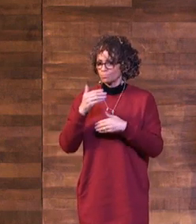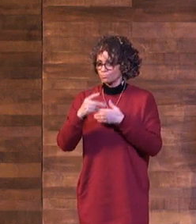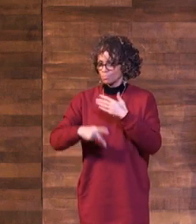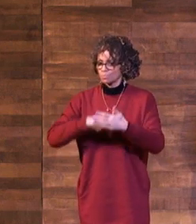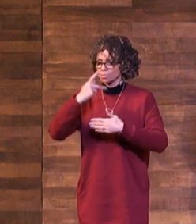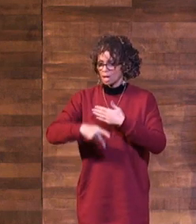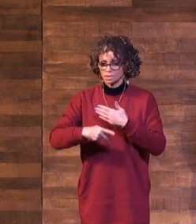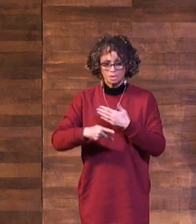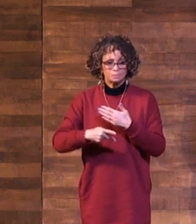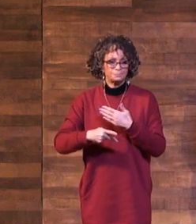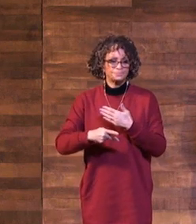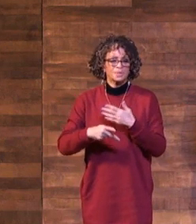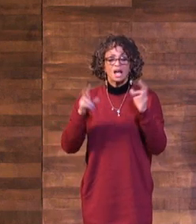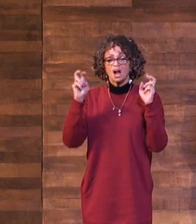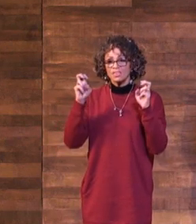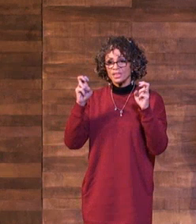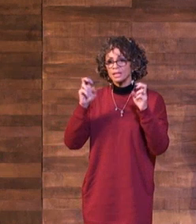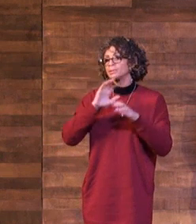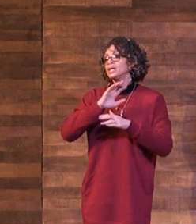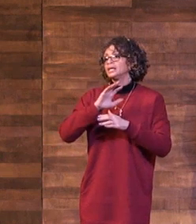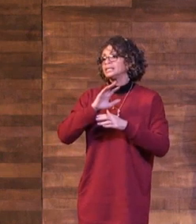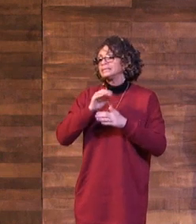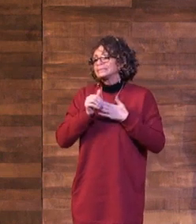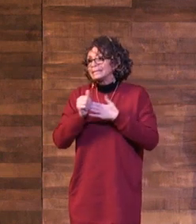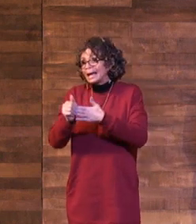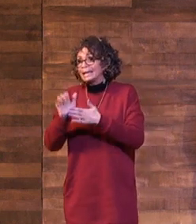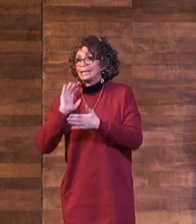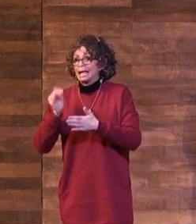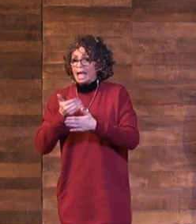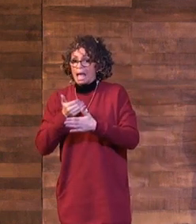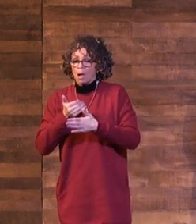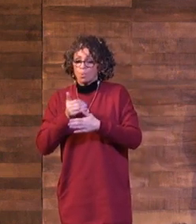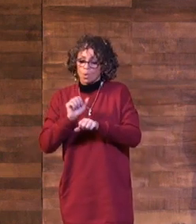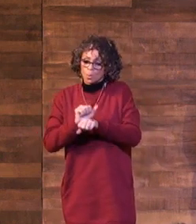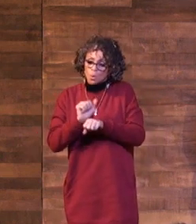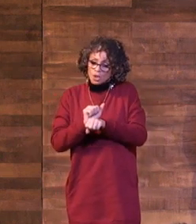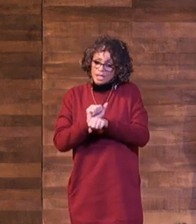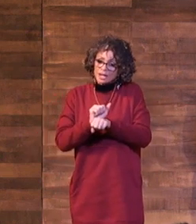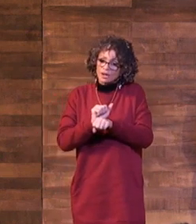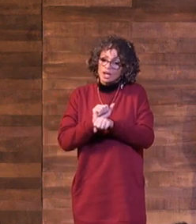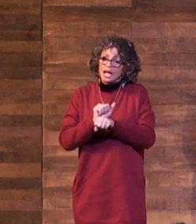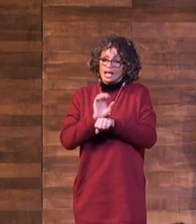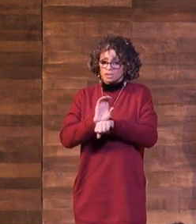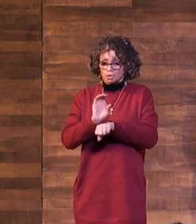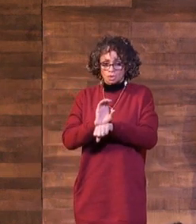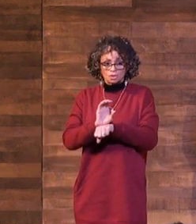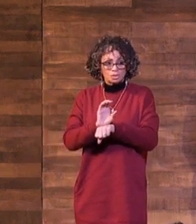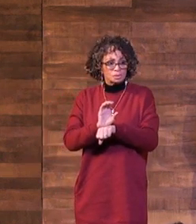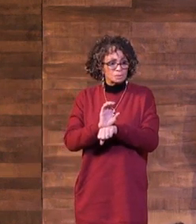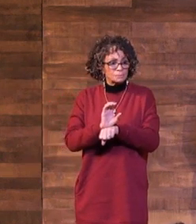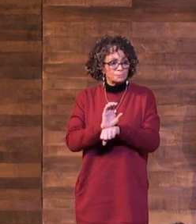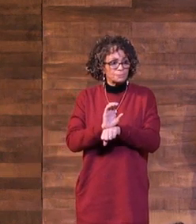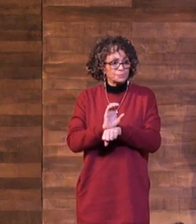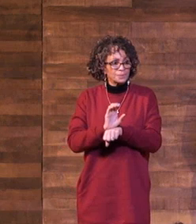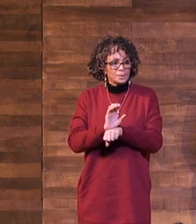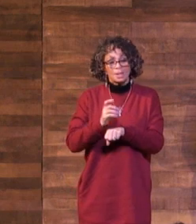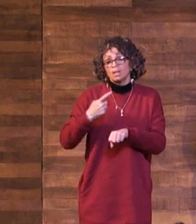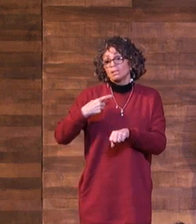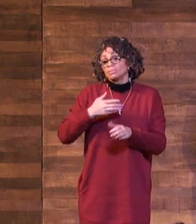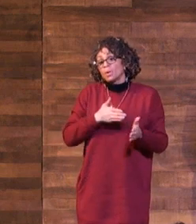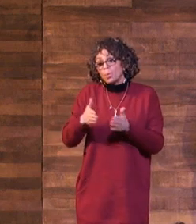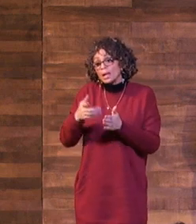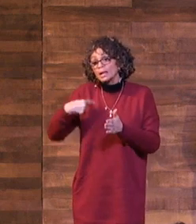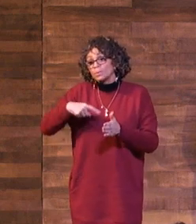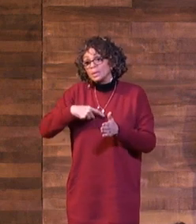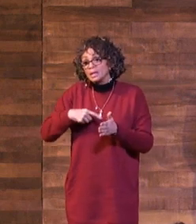is guiding every aspect of our work here at Fairfax. A vital part of this is how we prioritize